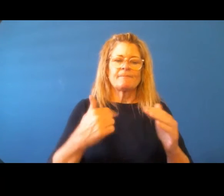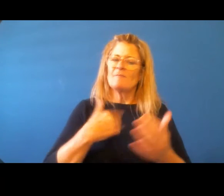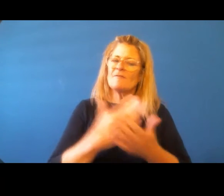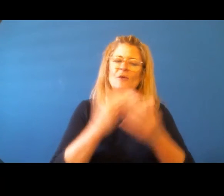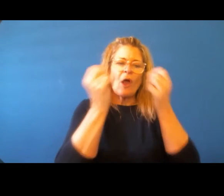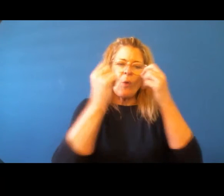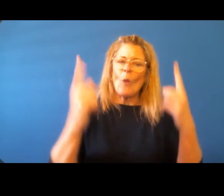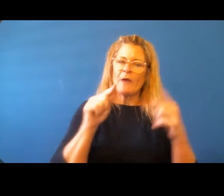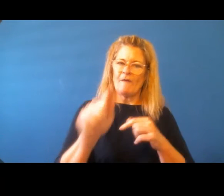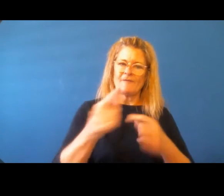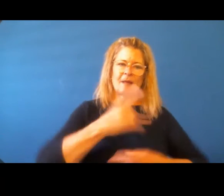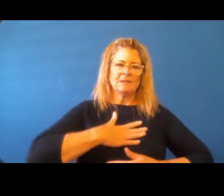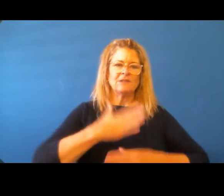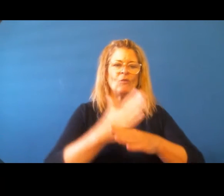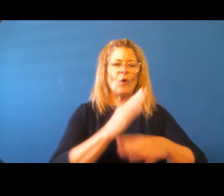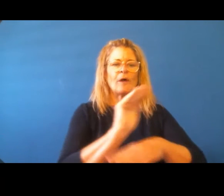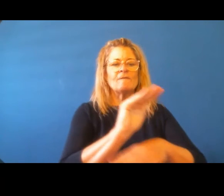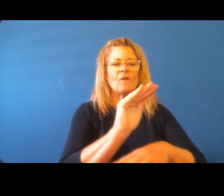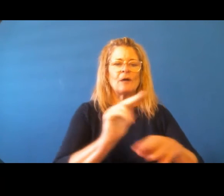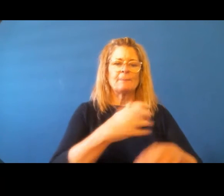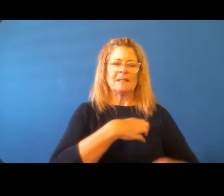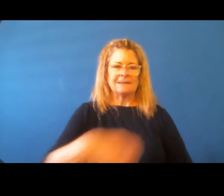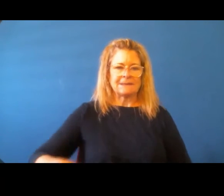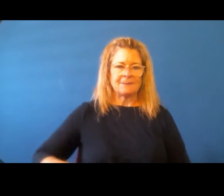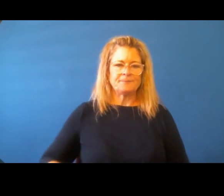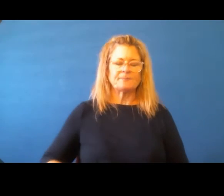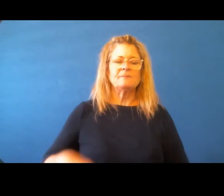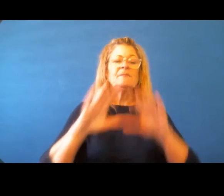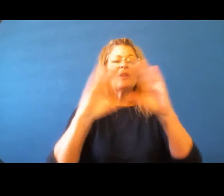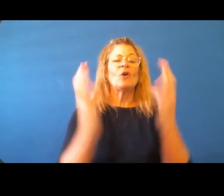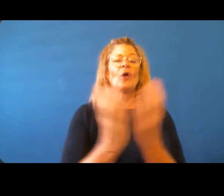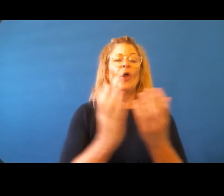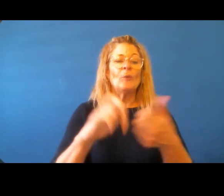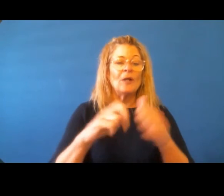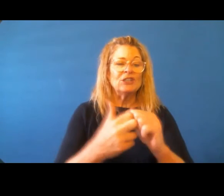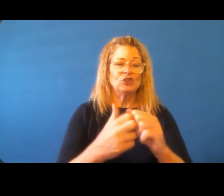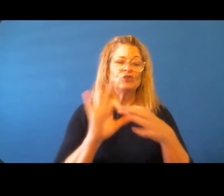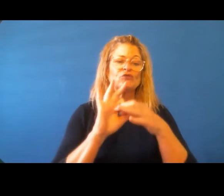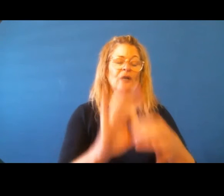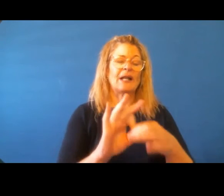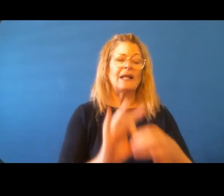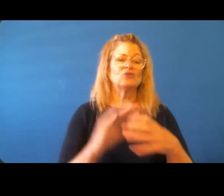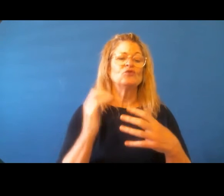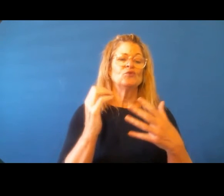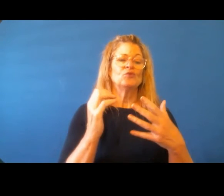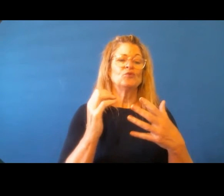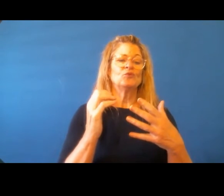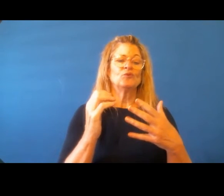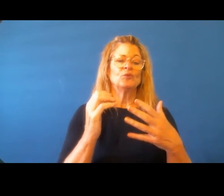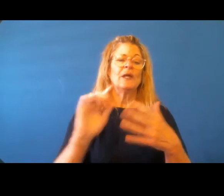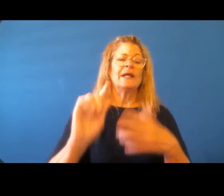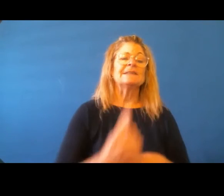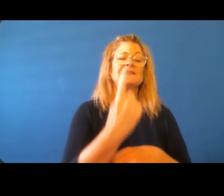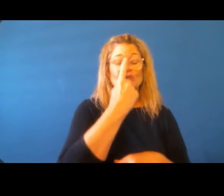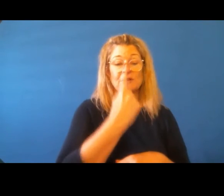proud partnerships right now. Global issues relating to Indigenous peoples are as pressing as ever. The approach